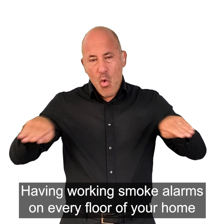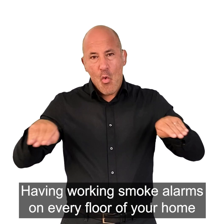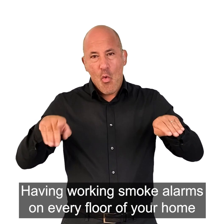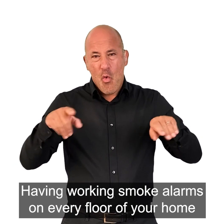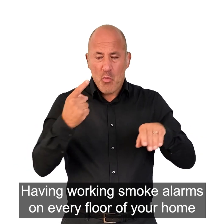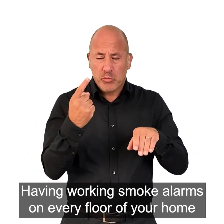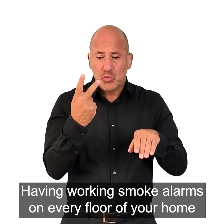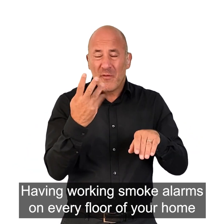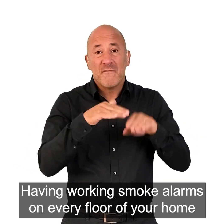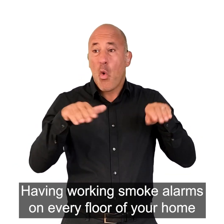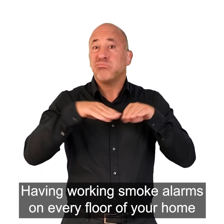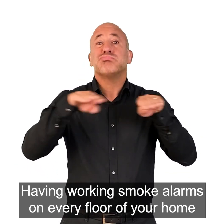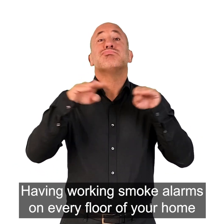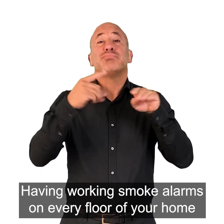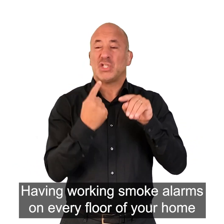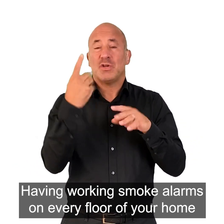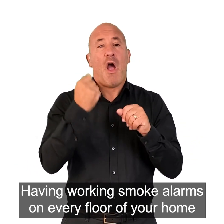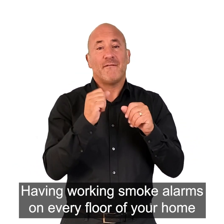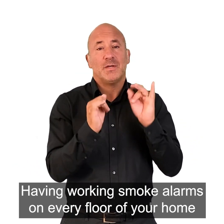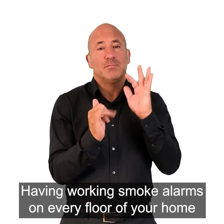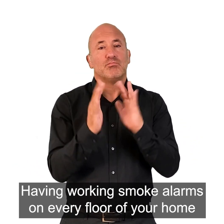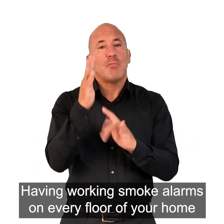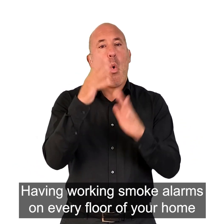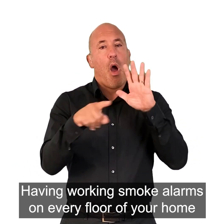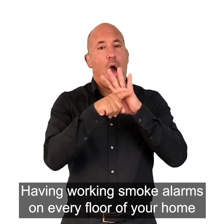Having working smoke alarms on every floor of your home